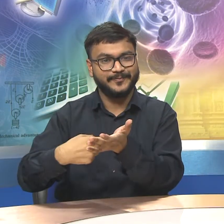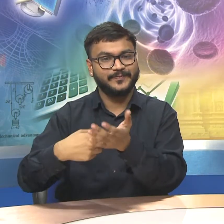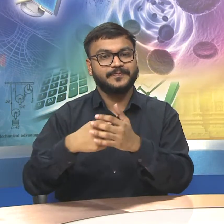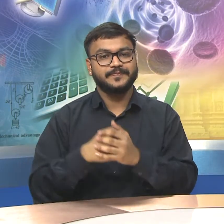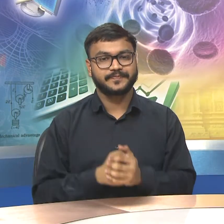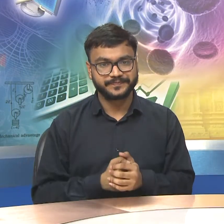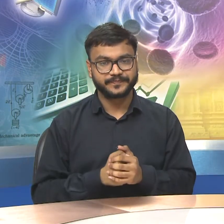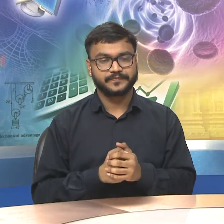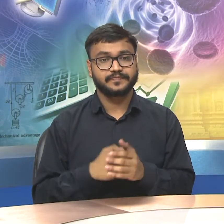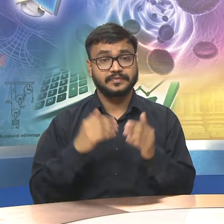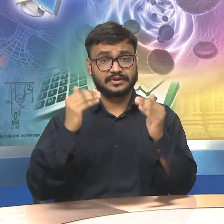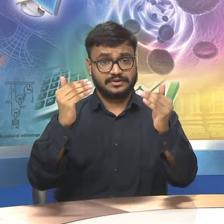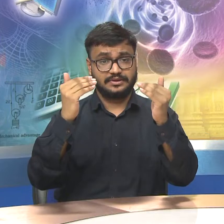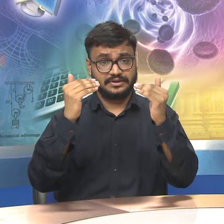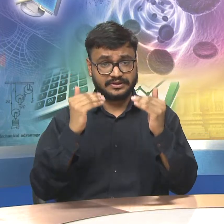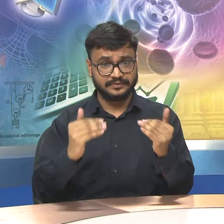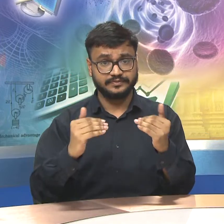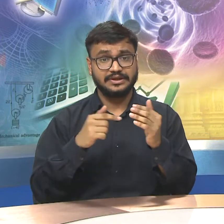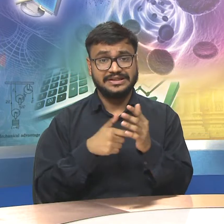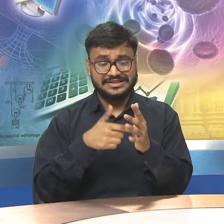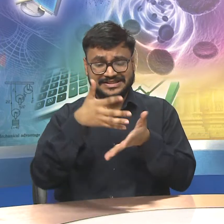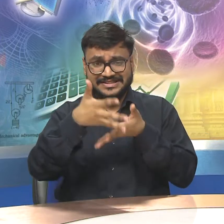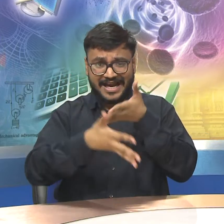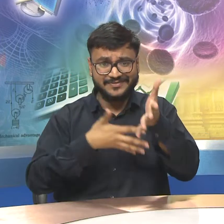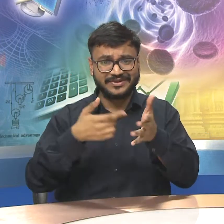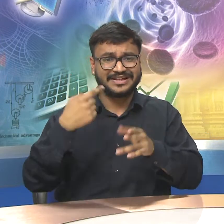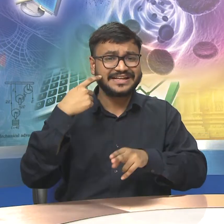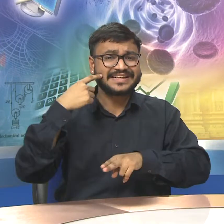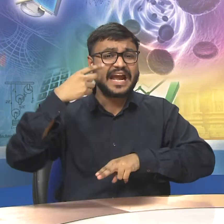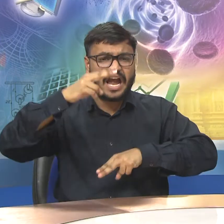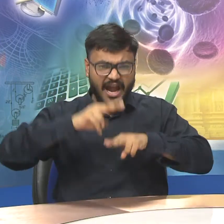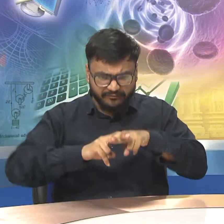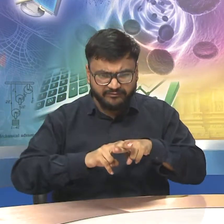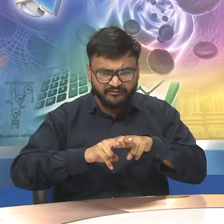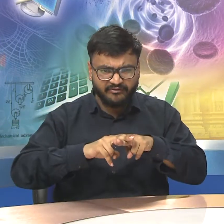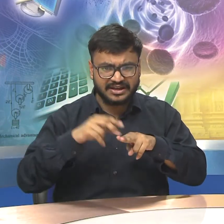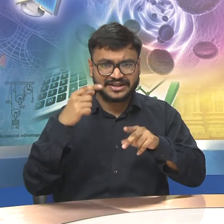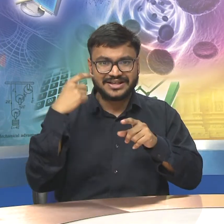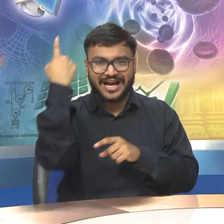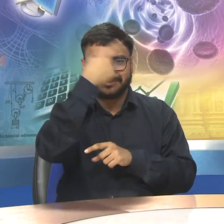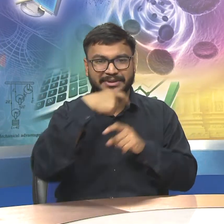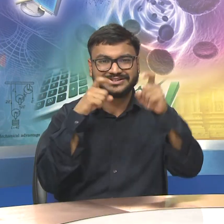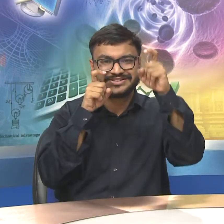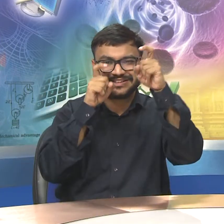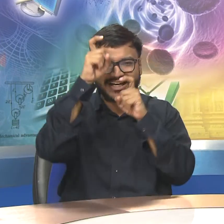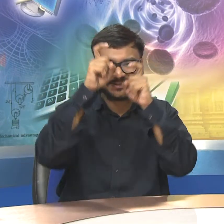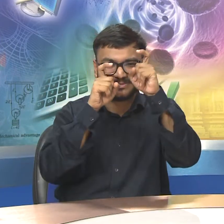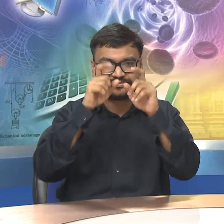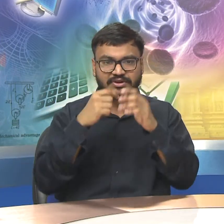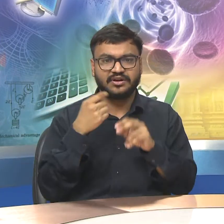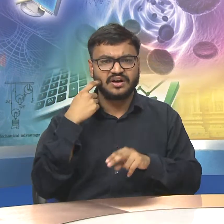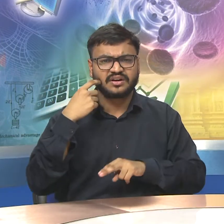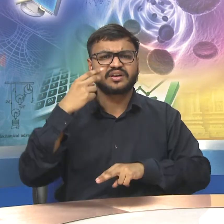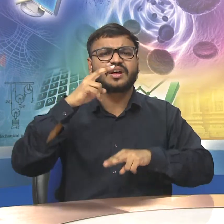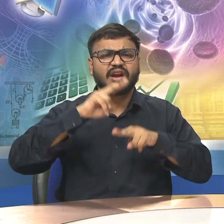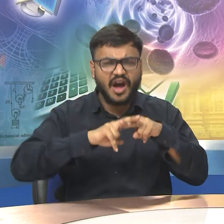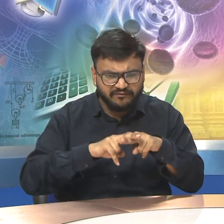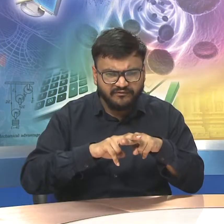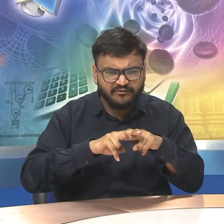This is a grammatical rule. When signing, if use a facial expression and